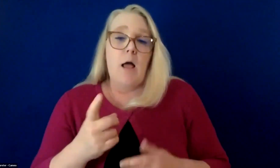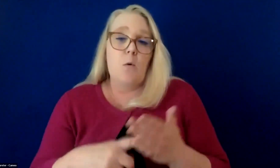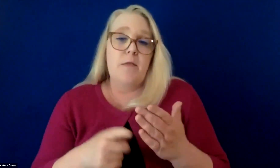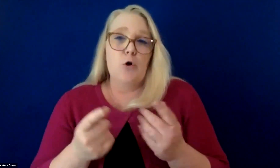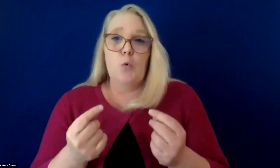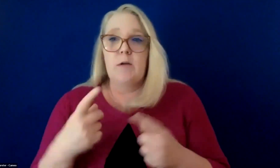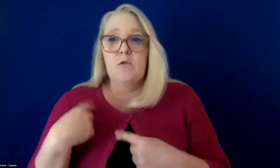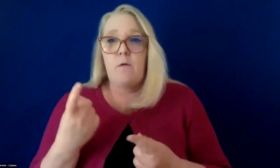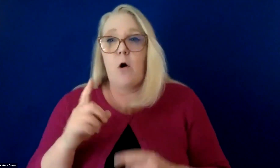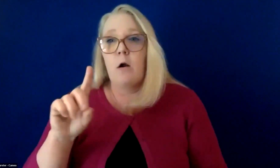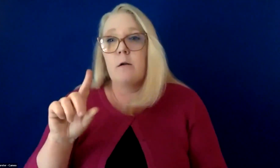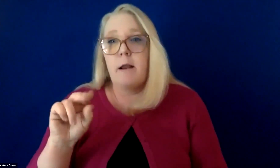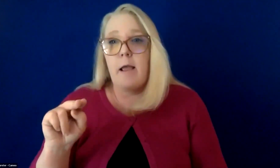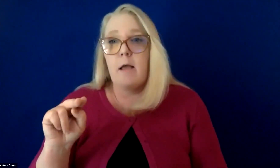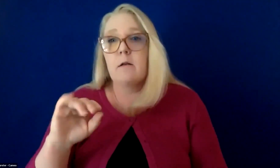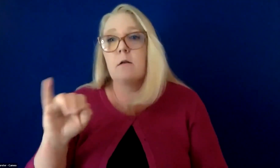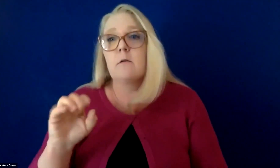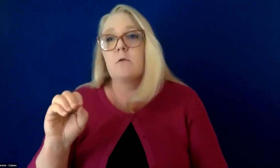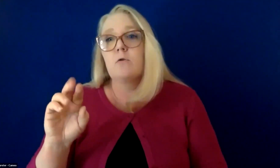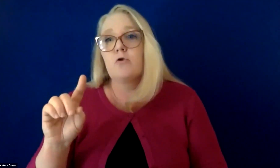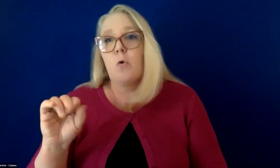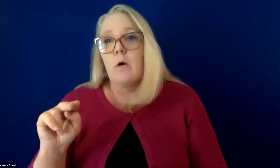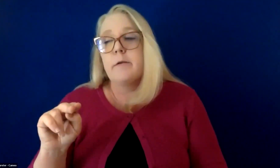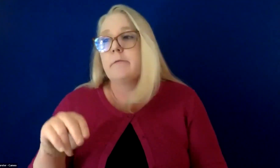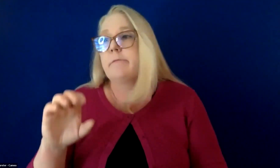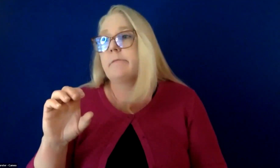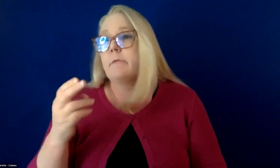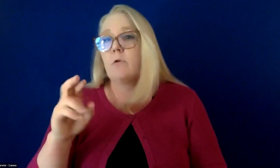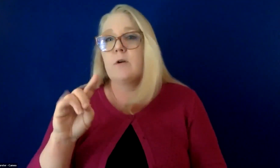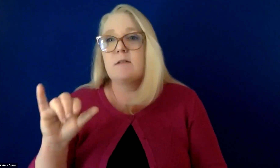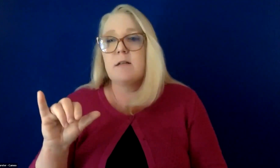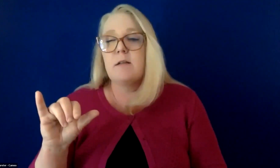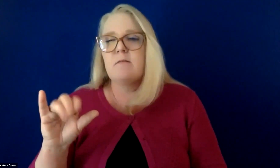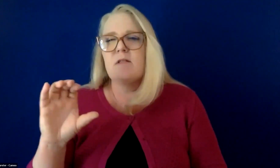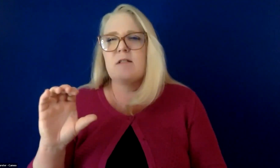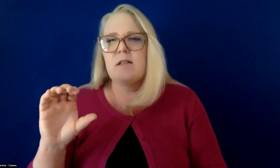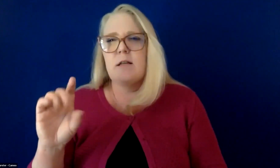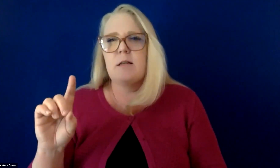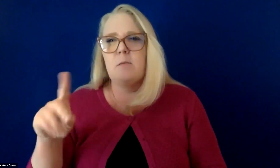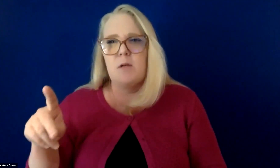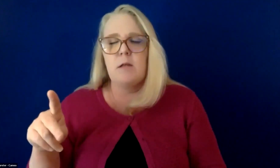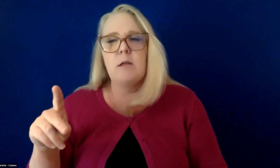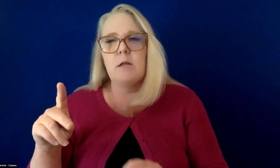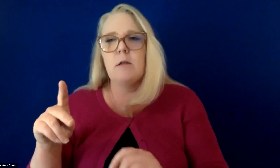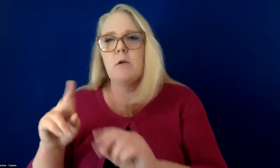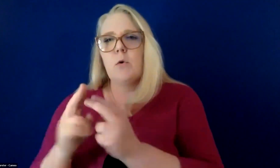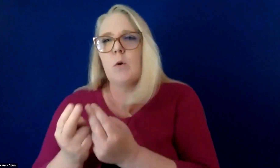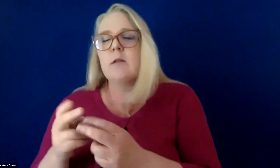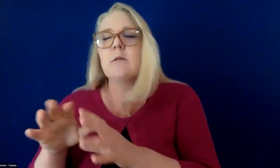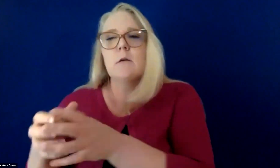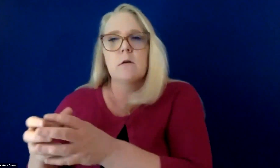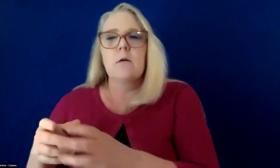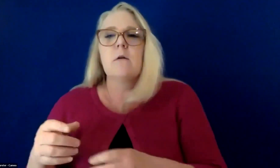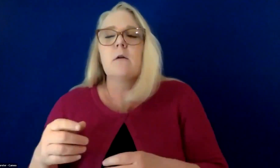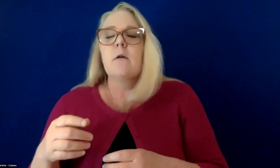Dan and Jordan and Christy and the folks from the CPP unit, let's kick that around a little bit. I'd love to be able to talk. Yeah, I'd